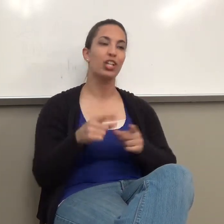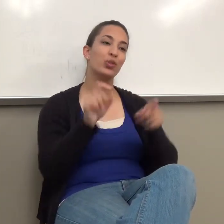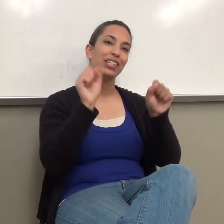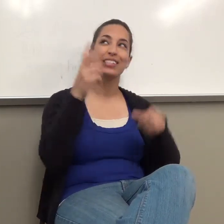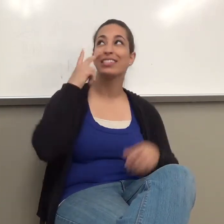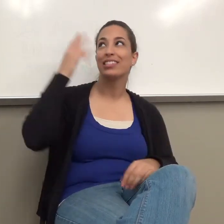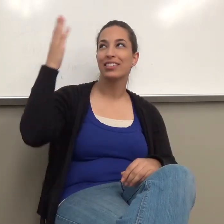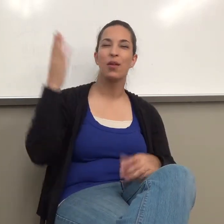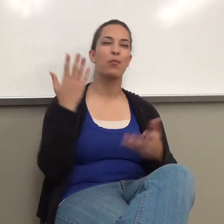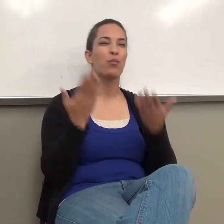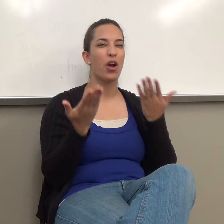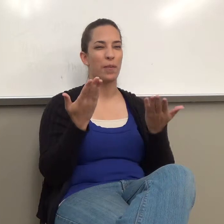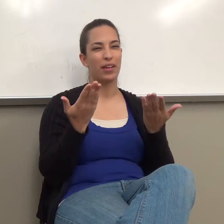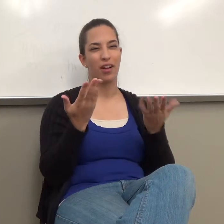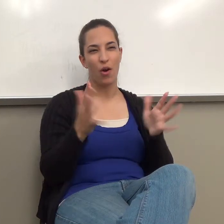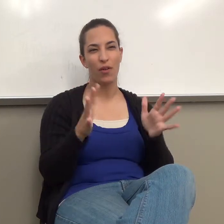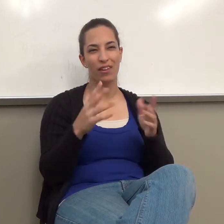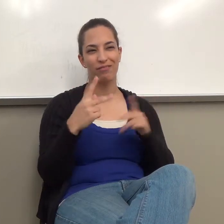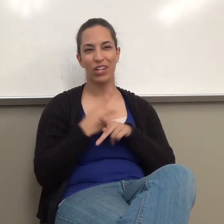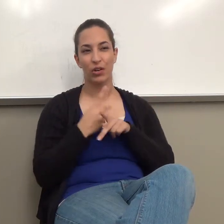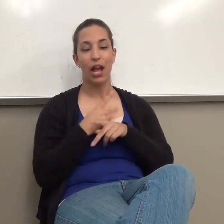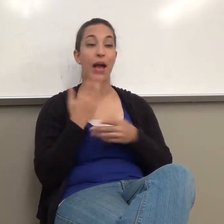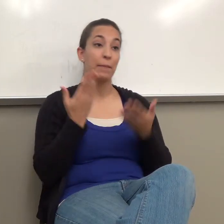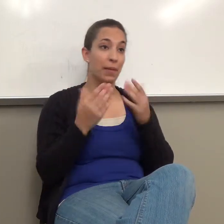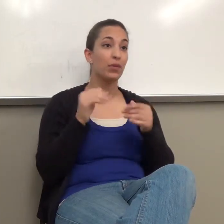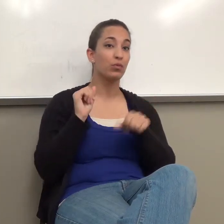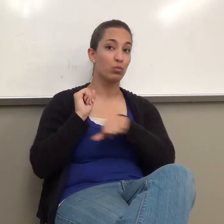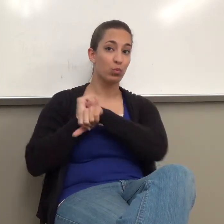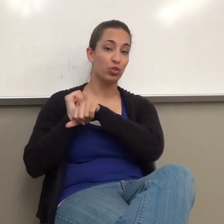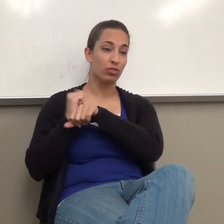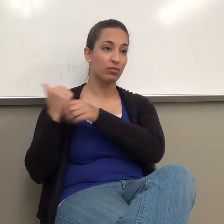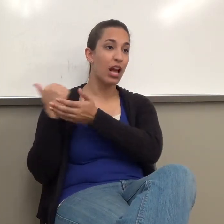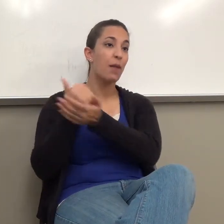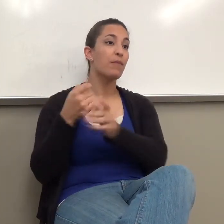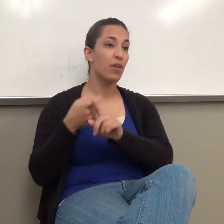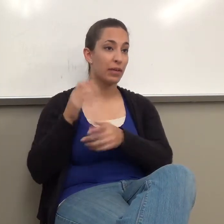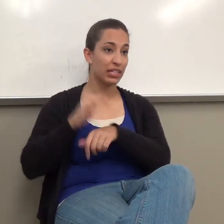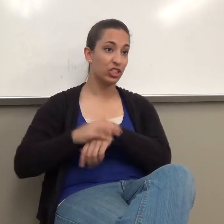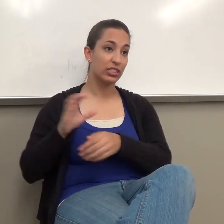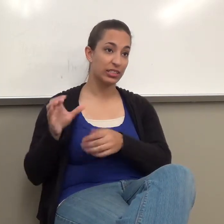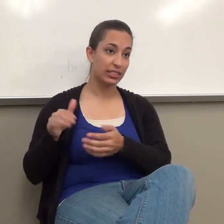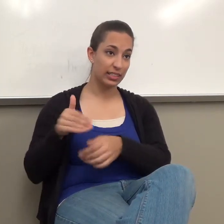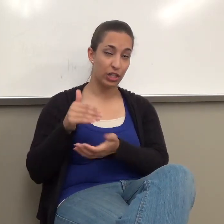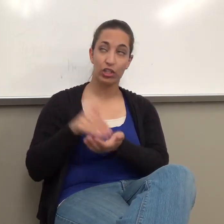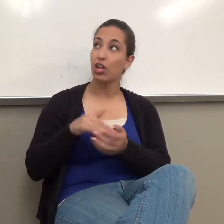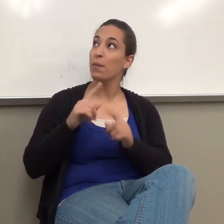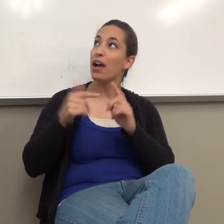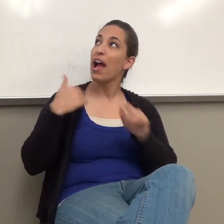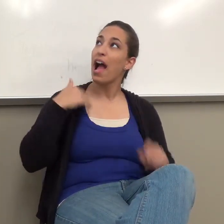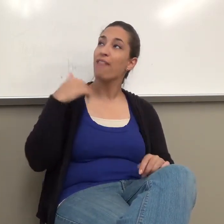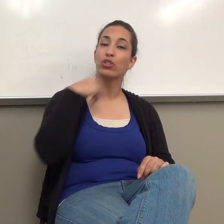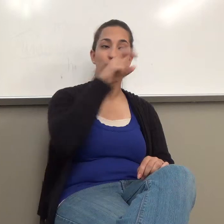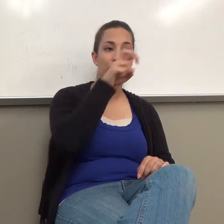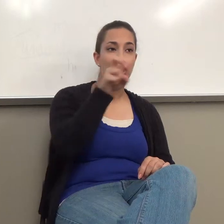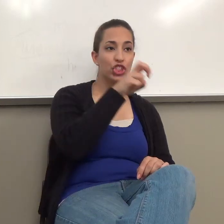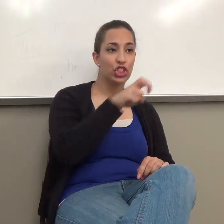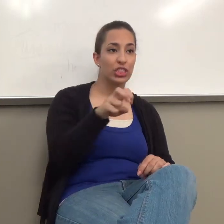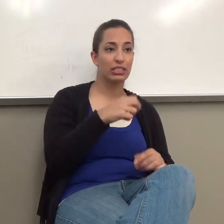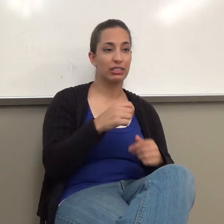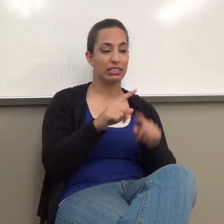think the English Center will do too, there are transitional expressions for all the different writing modes. So in